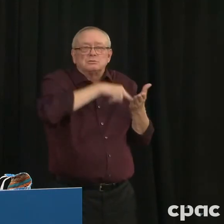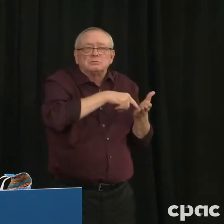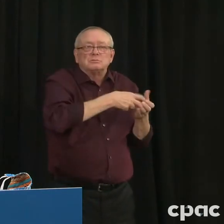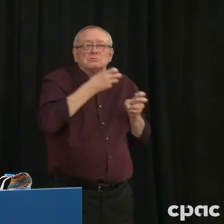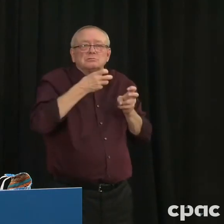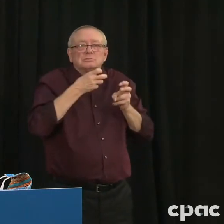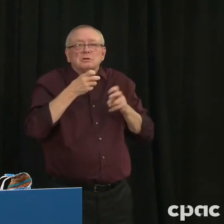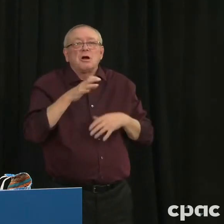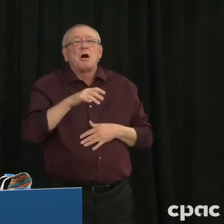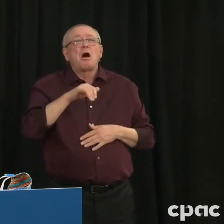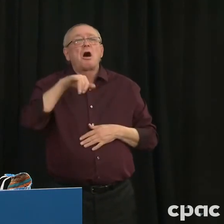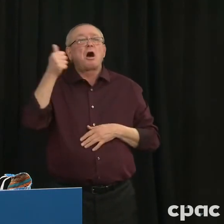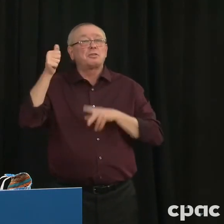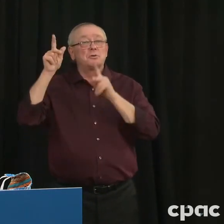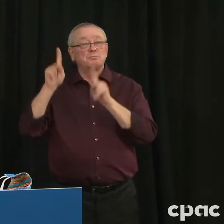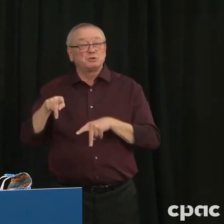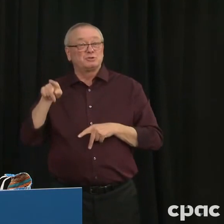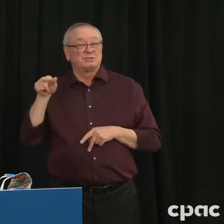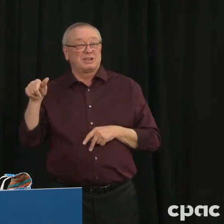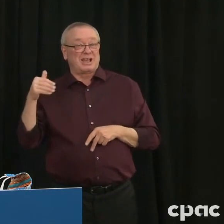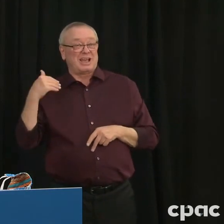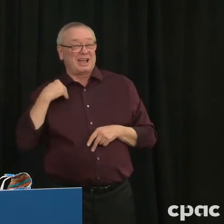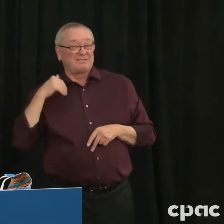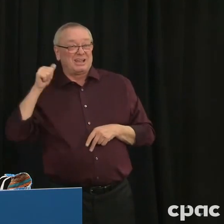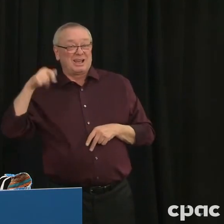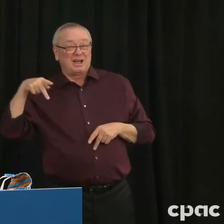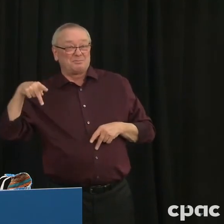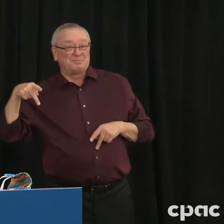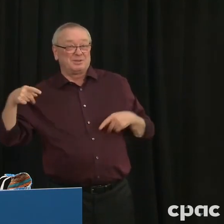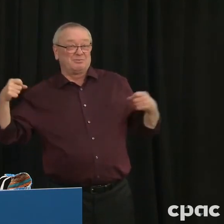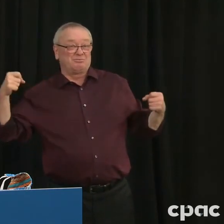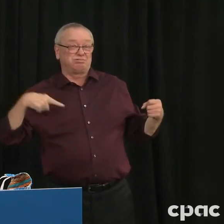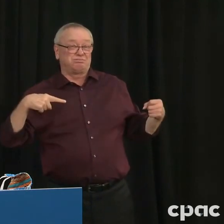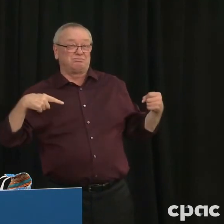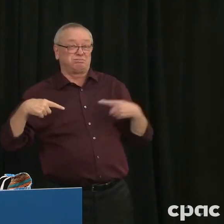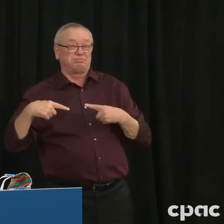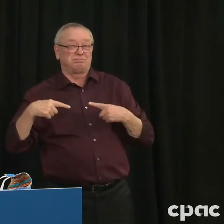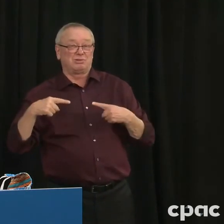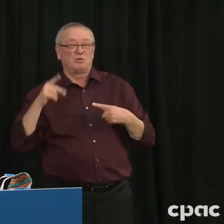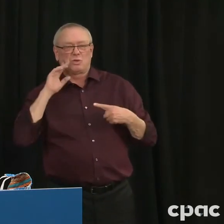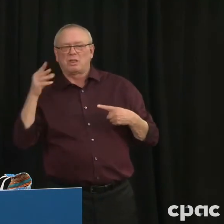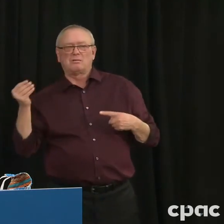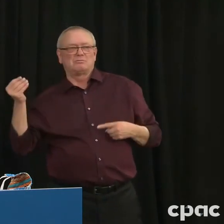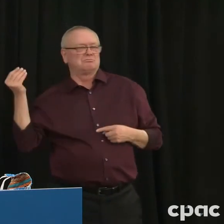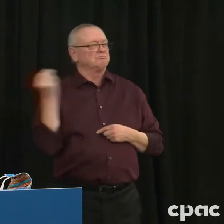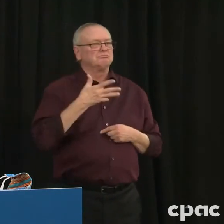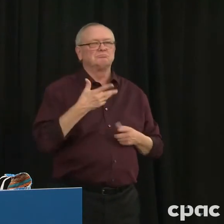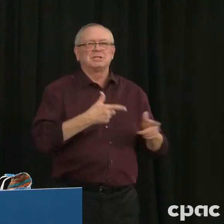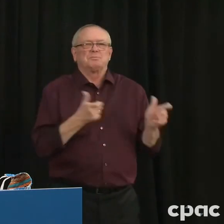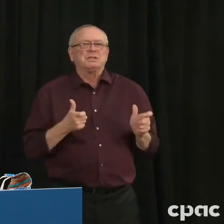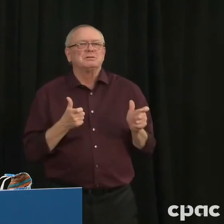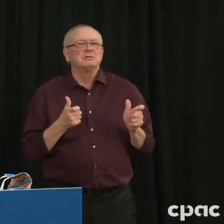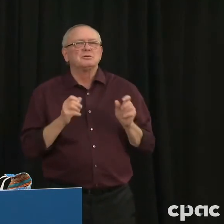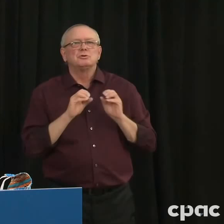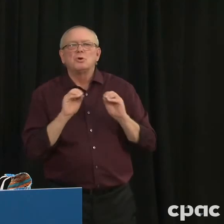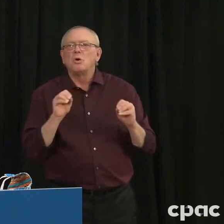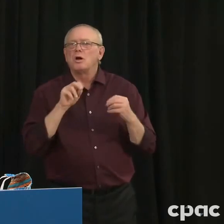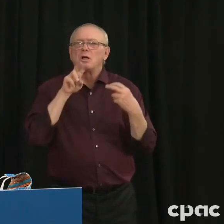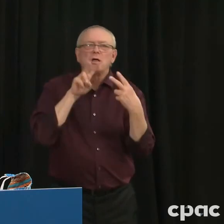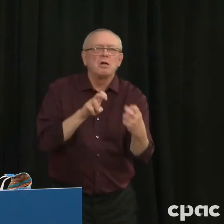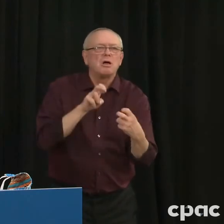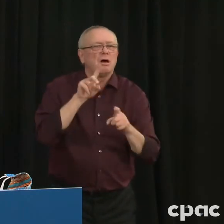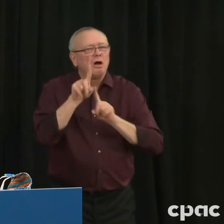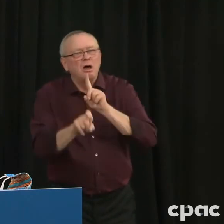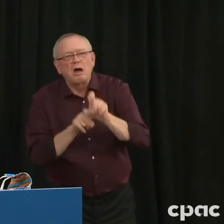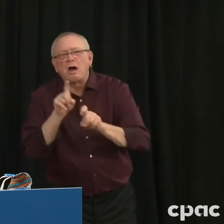infectious. The contact tracer gets that immediately. So there is no time that needs to be spent in getting that detailed history to try to